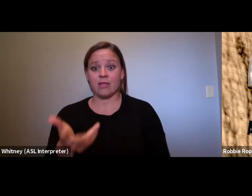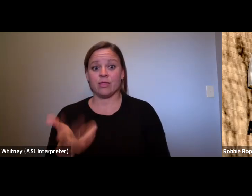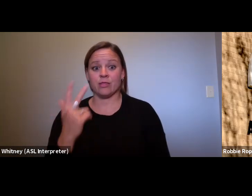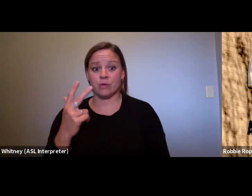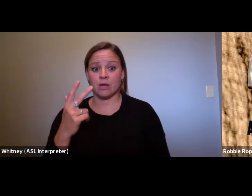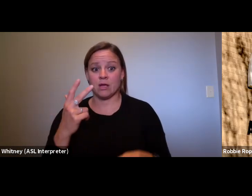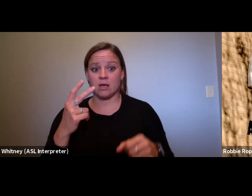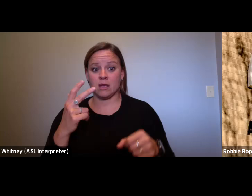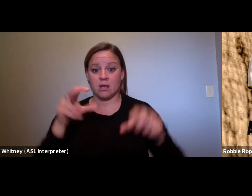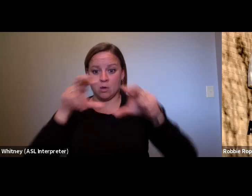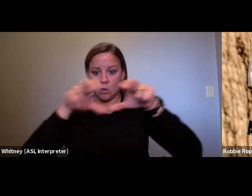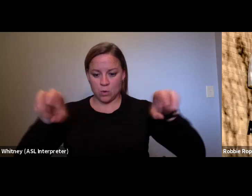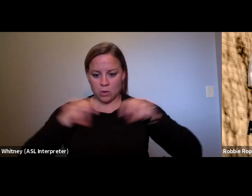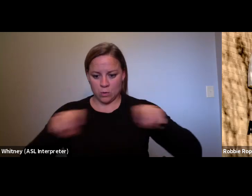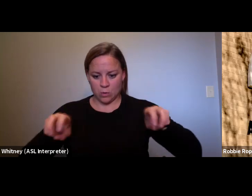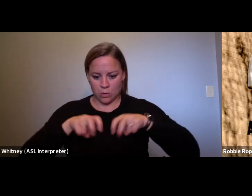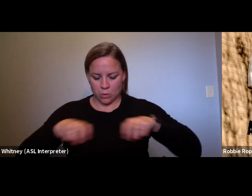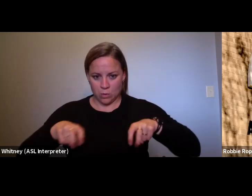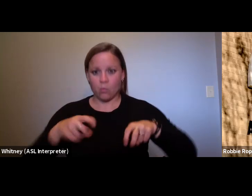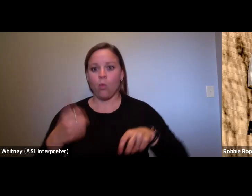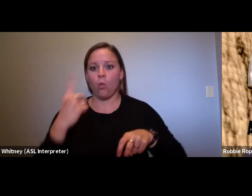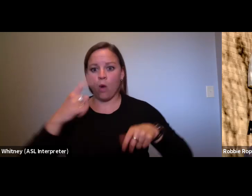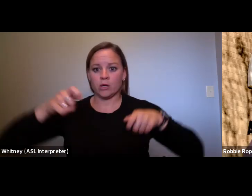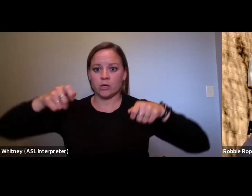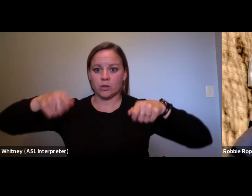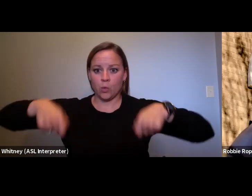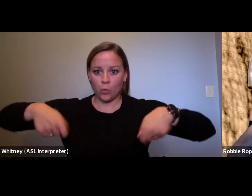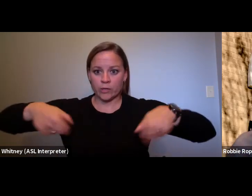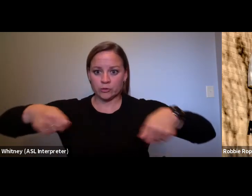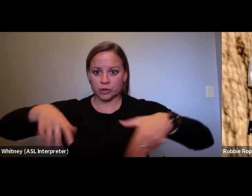bench seats with 1 wheelchair securement area.